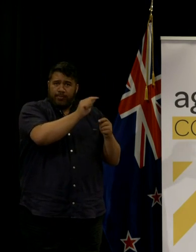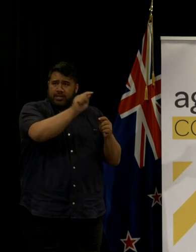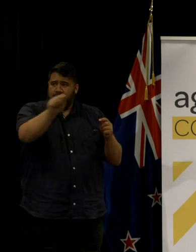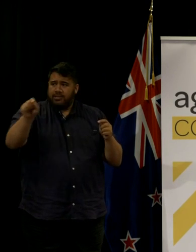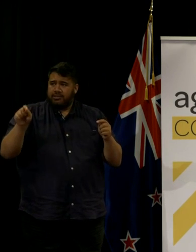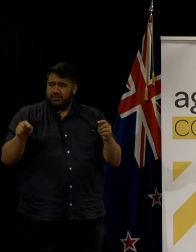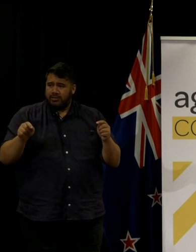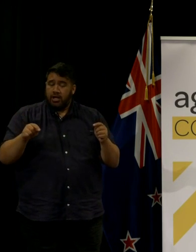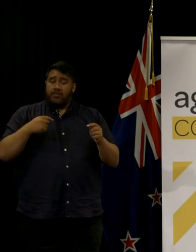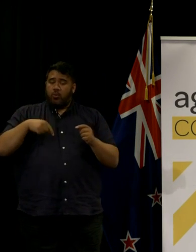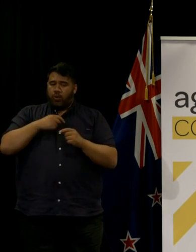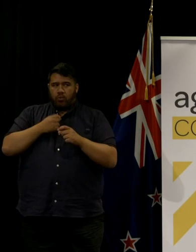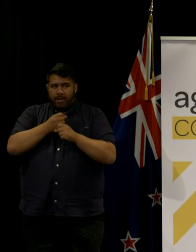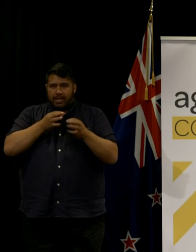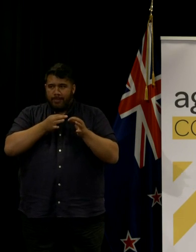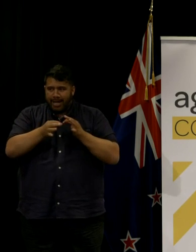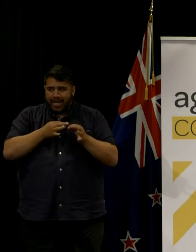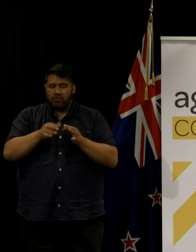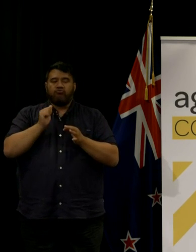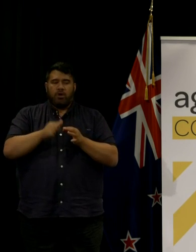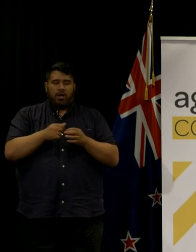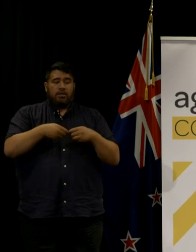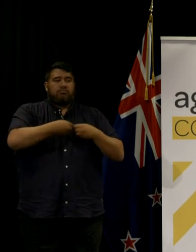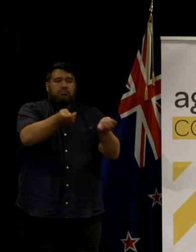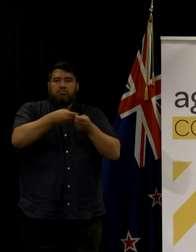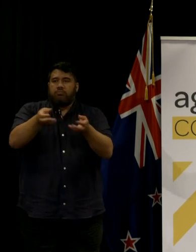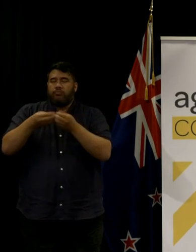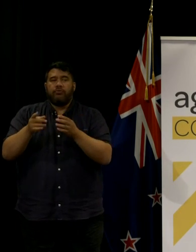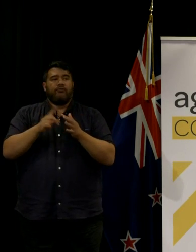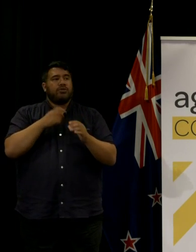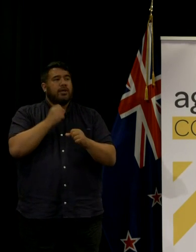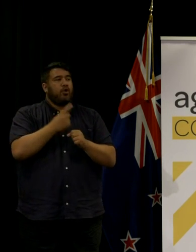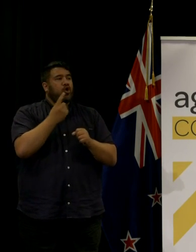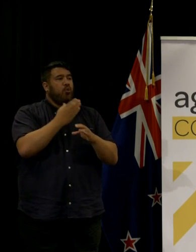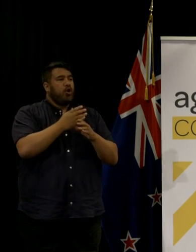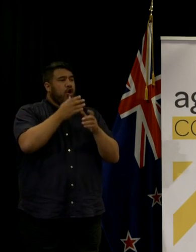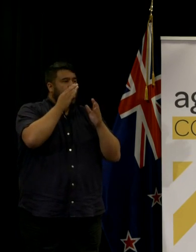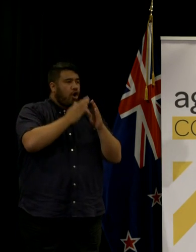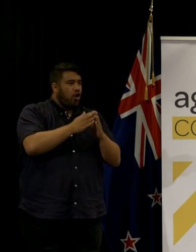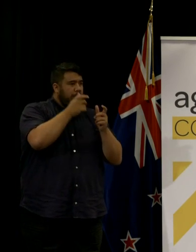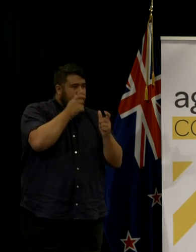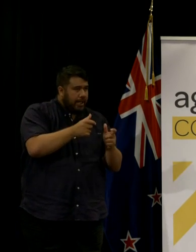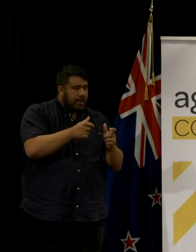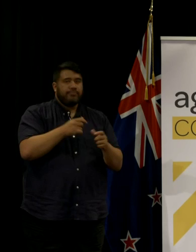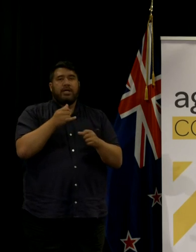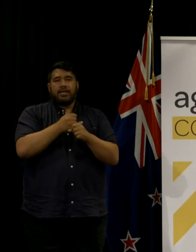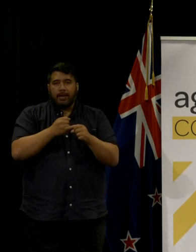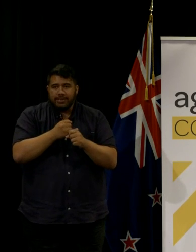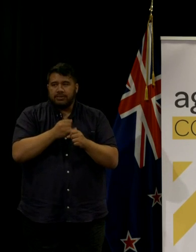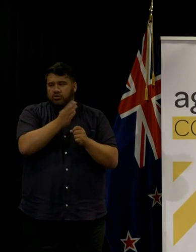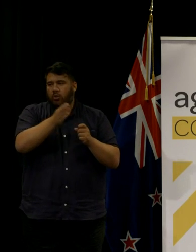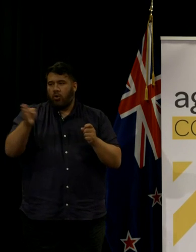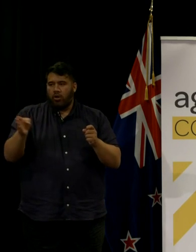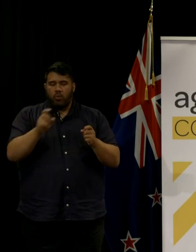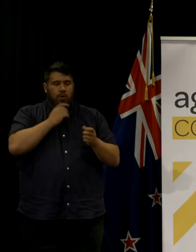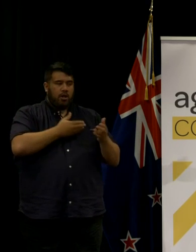direct distribution to a whole range of others like home and support, community support workers, pharmacies and so on. Separately, there